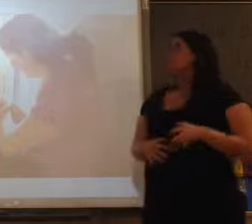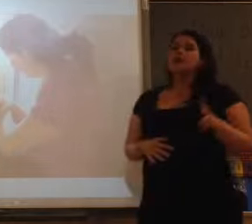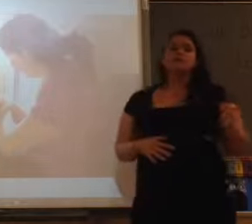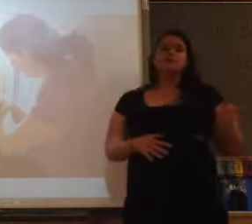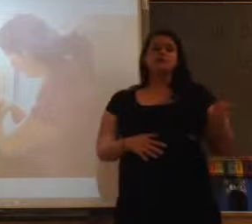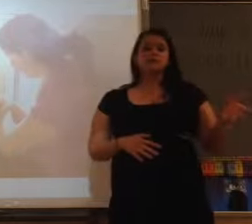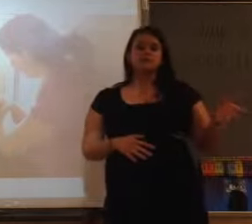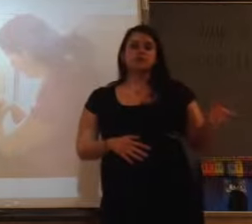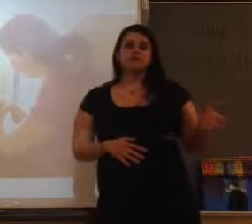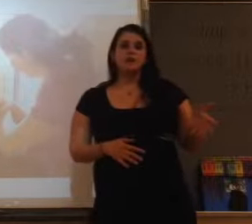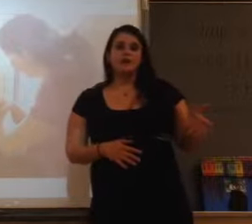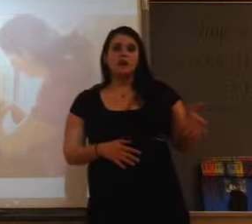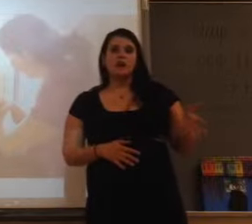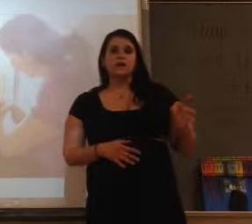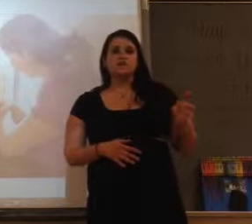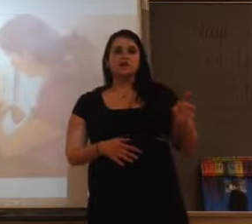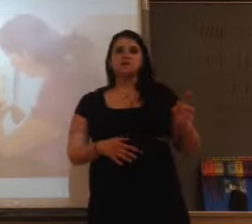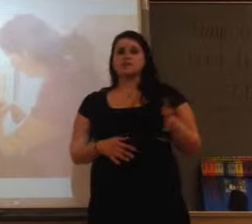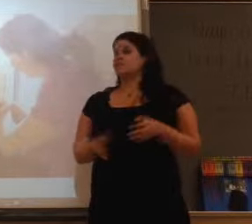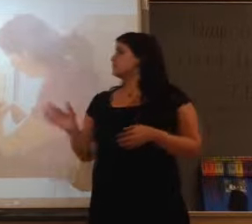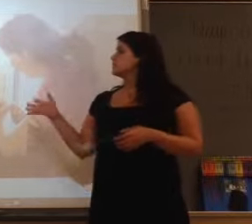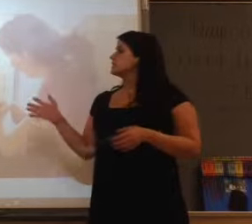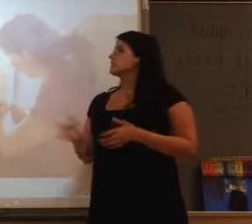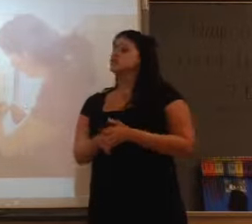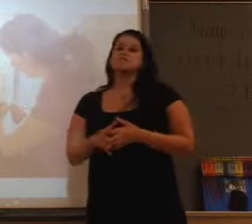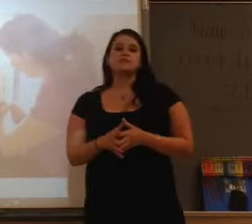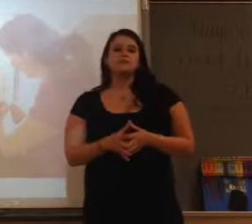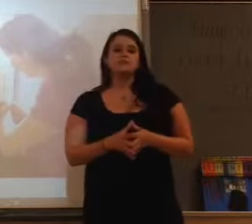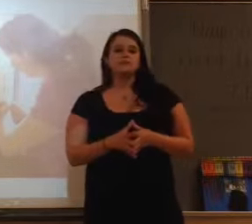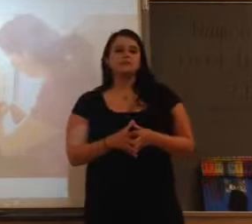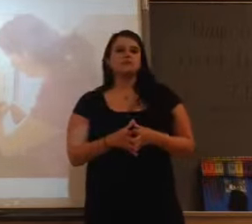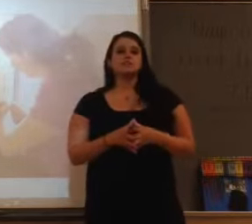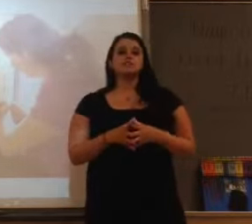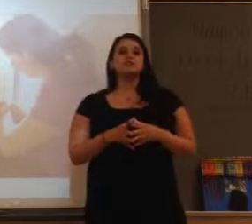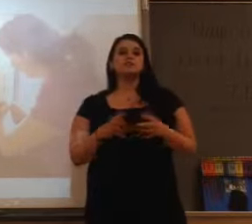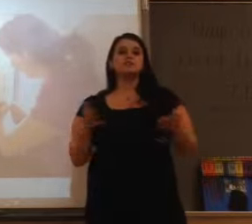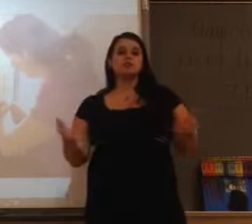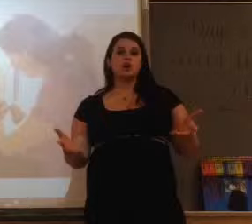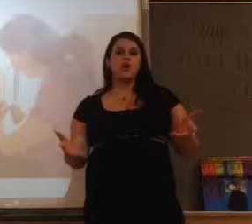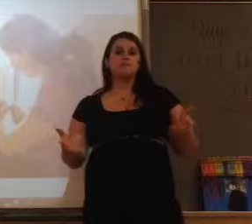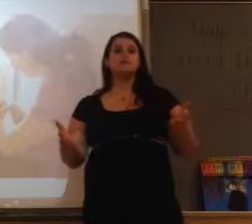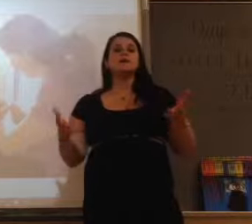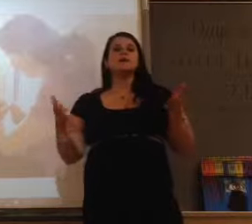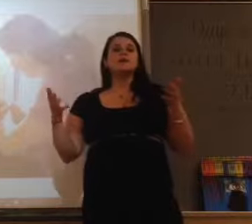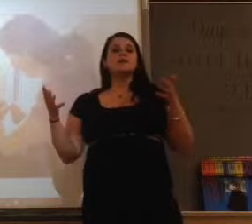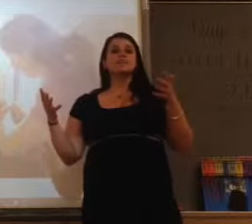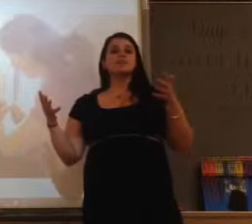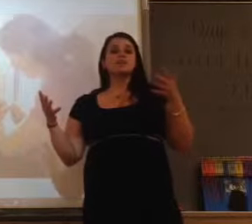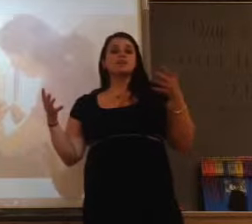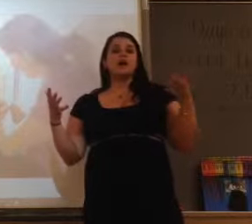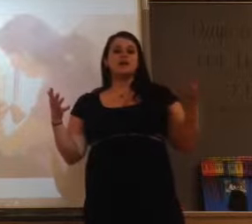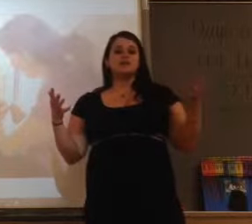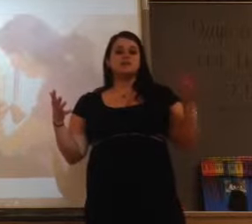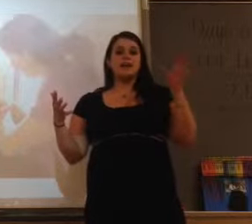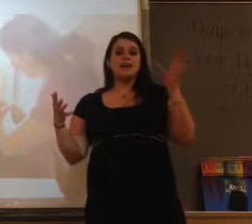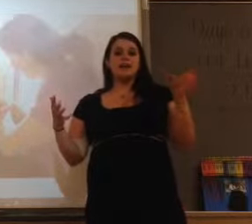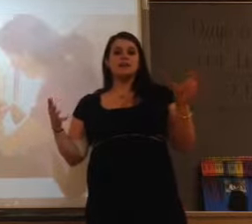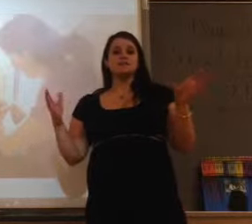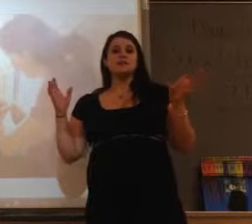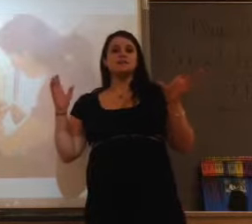And so this starts very young in a child's life. As you can see, she's 15 months old, and she's able to grasp the letters and